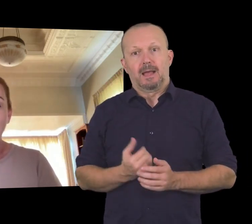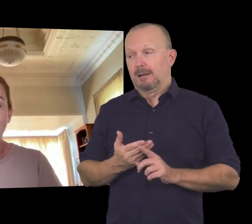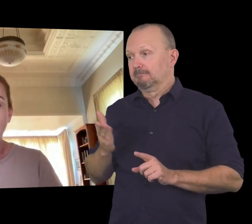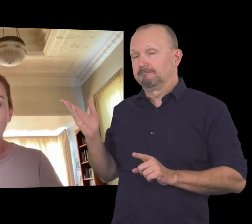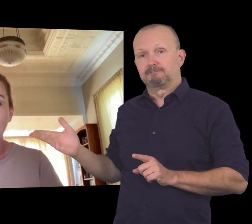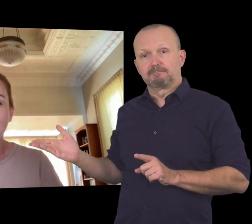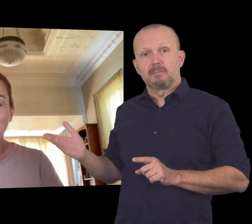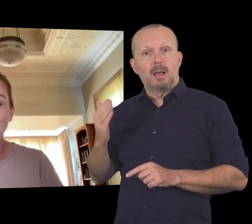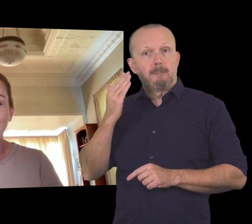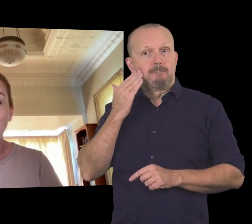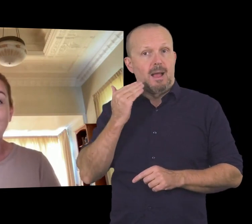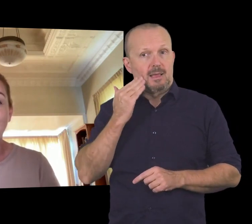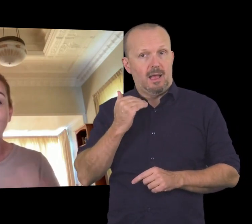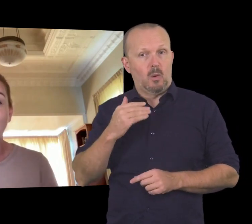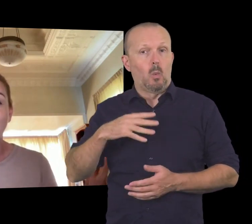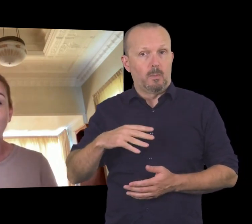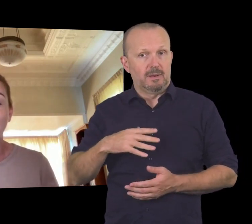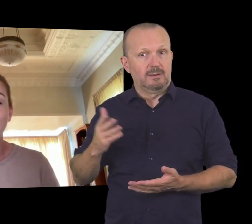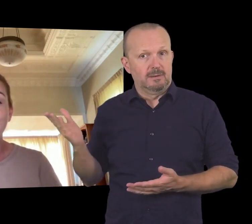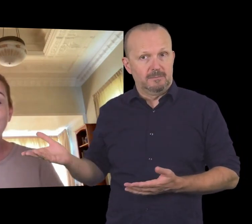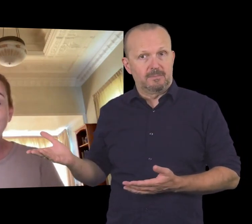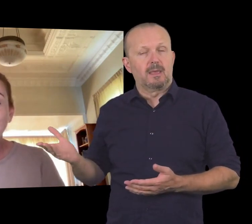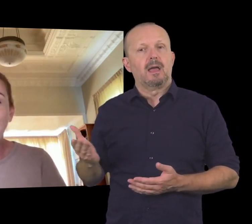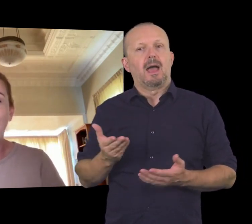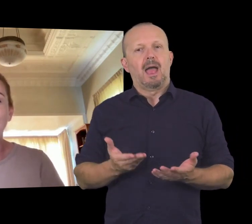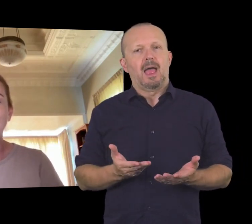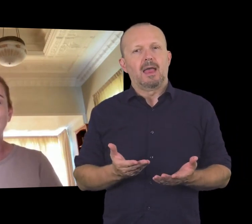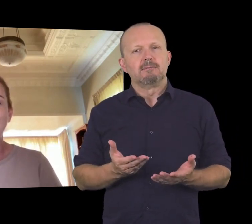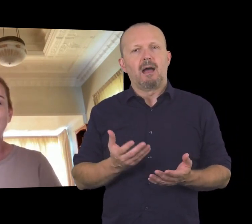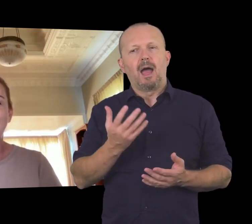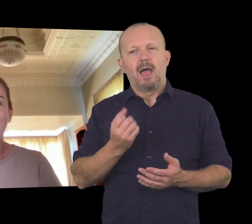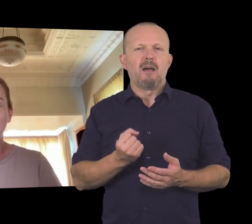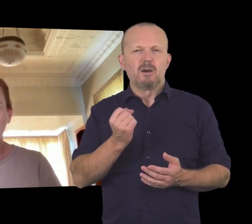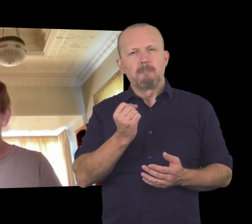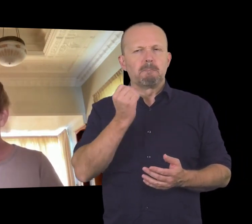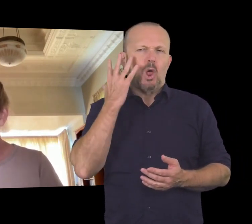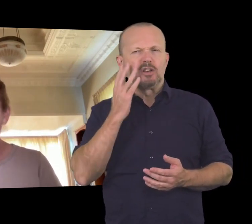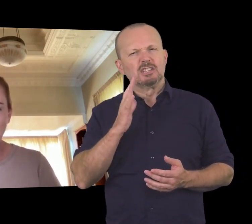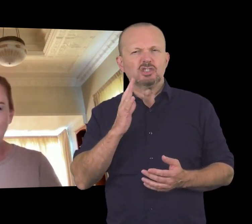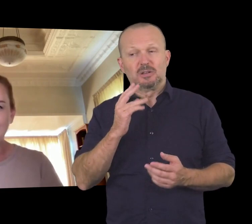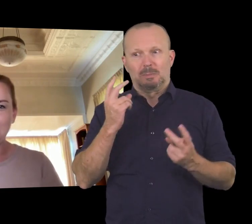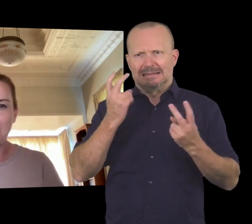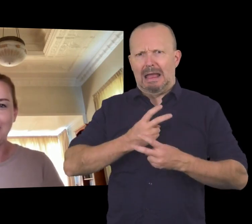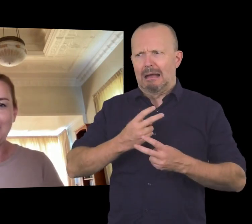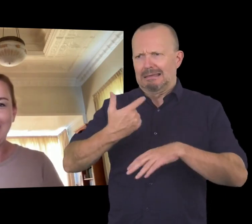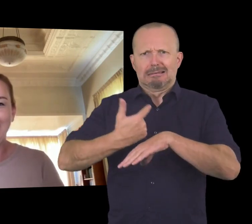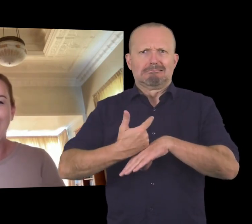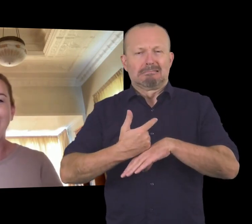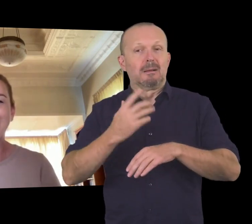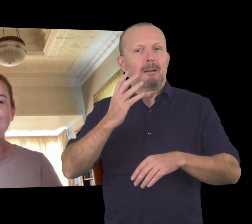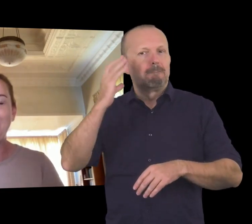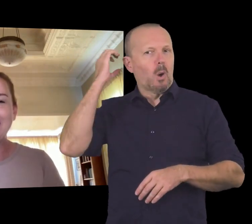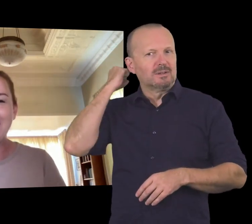I am a Pākehā woman, and I have blondish hair. It looks quite dark